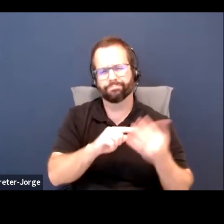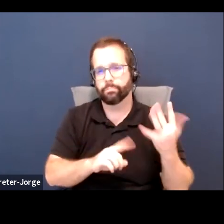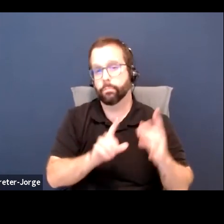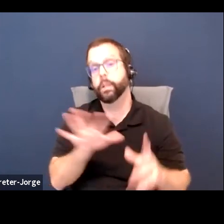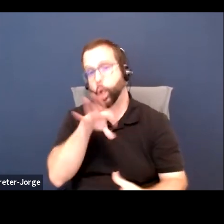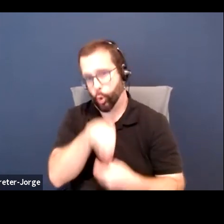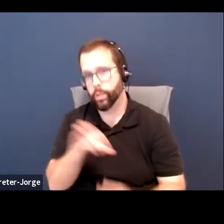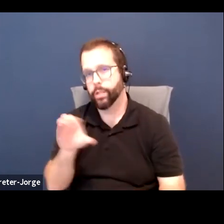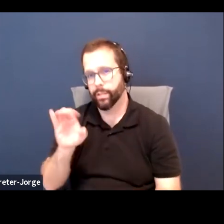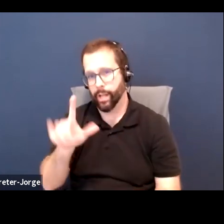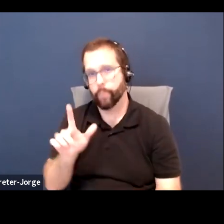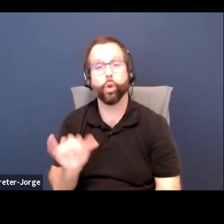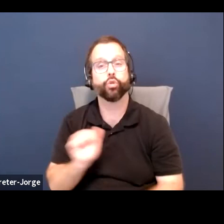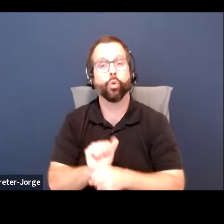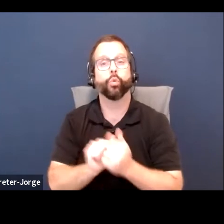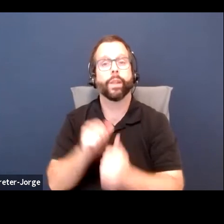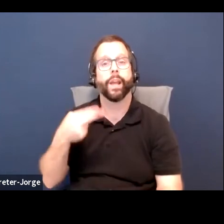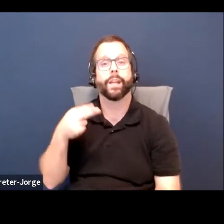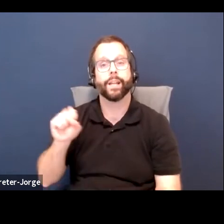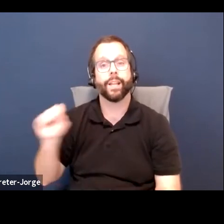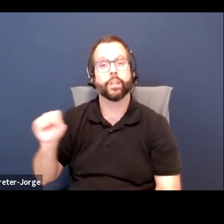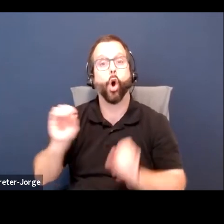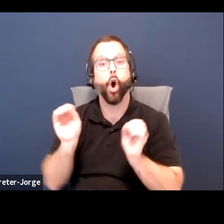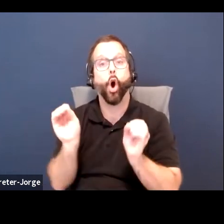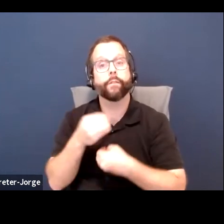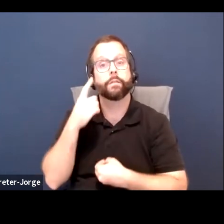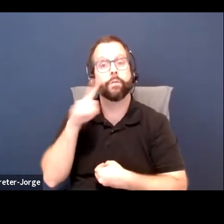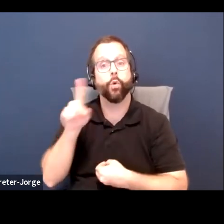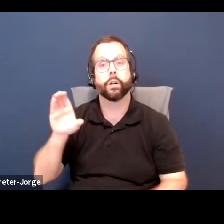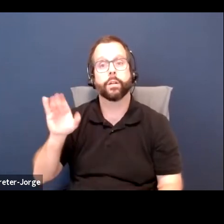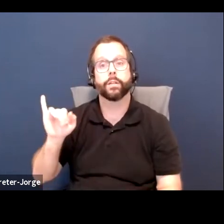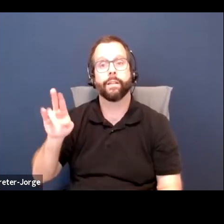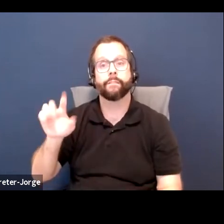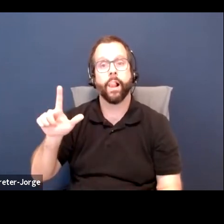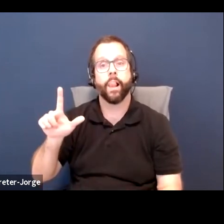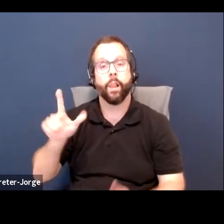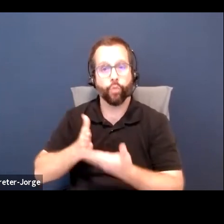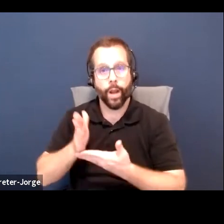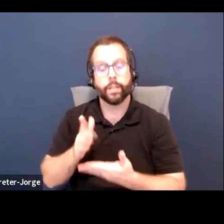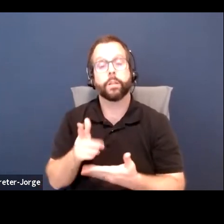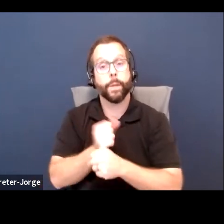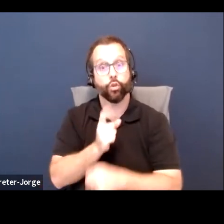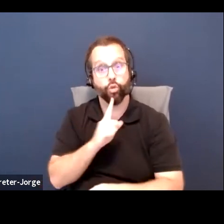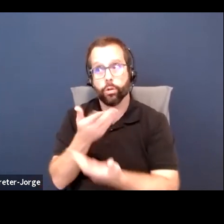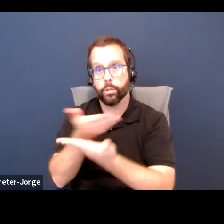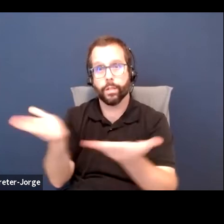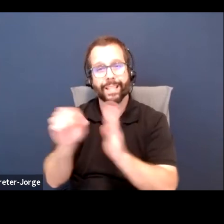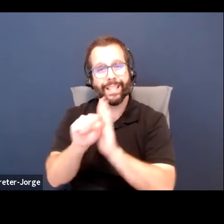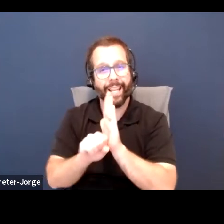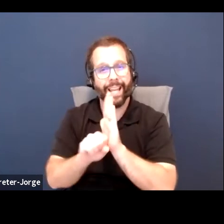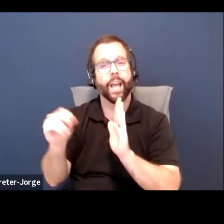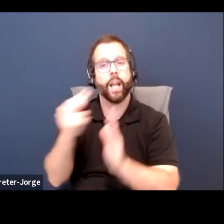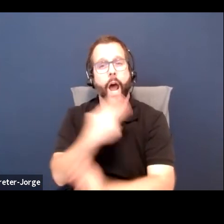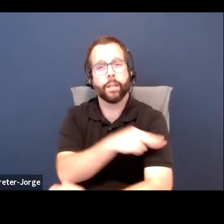HHS's Office for Civil Rights to ensure that state and hospital policies do not discriminate